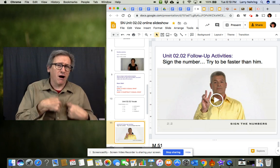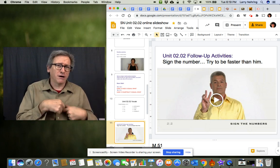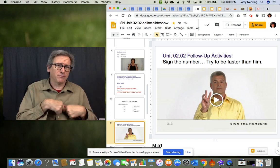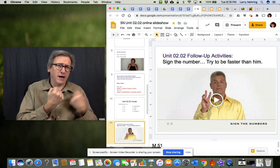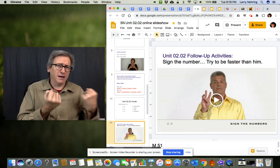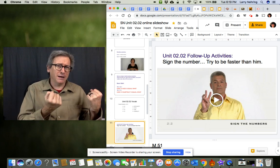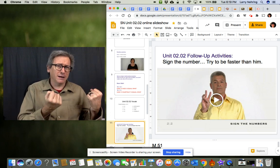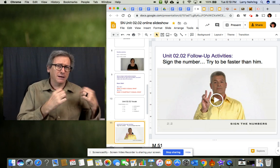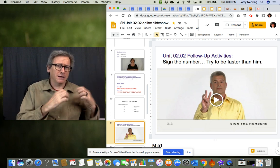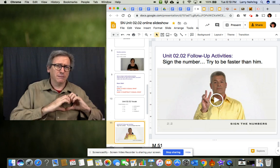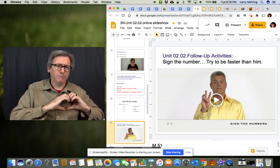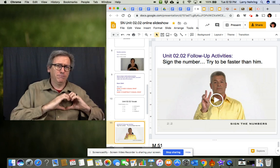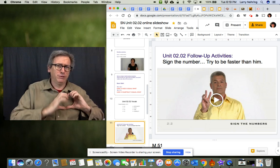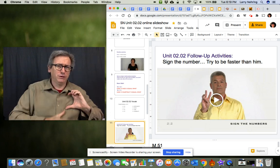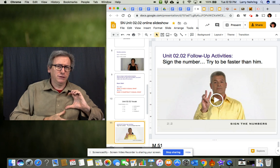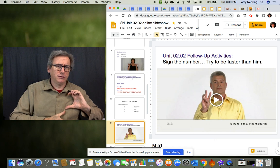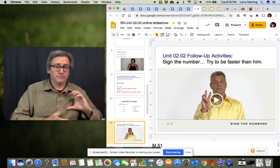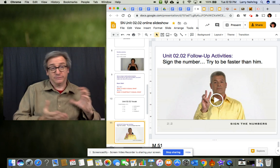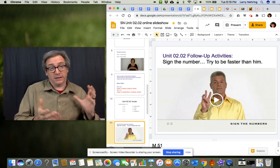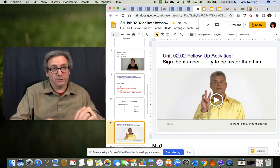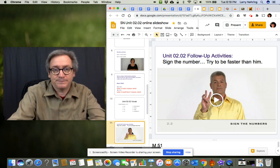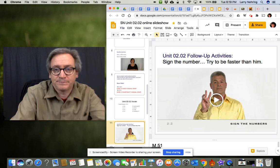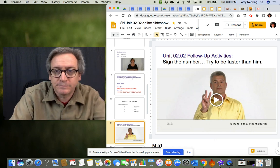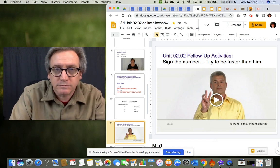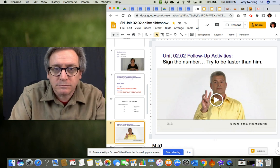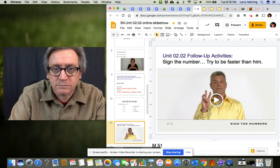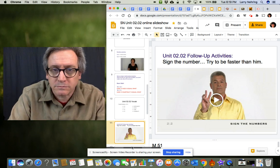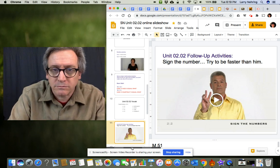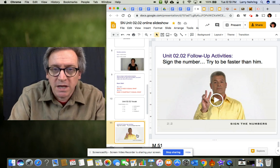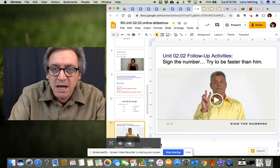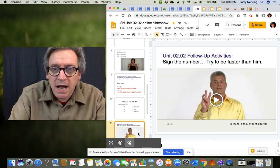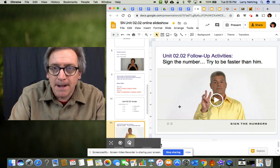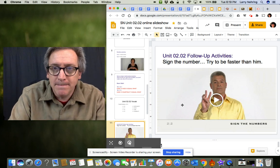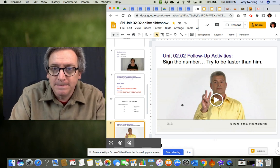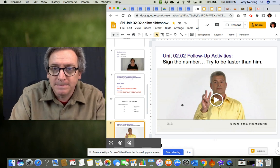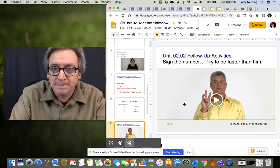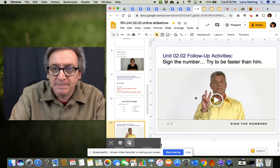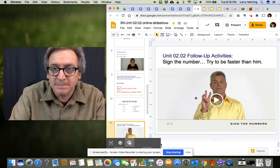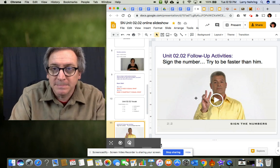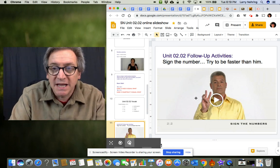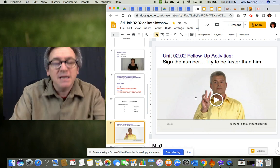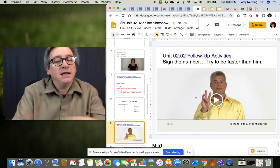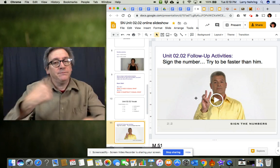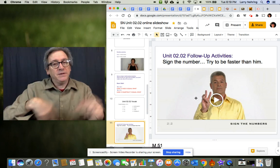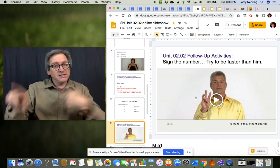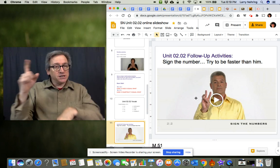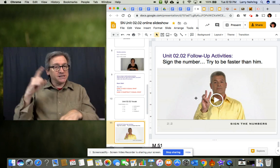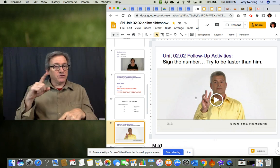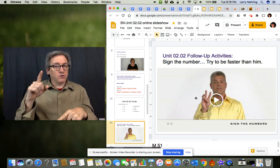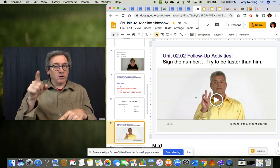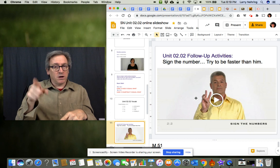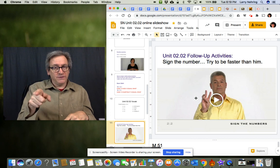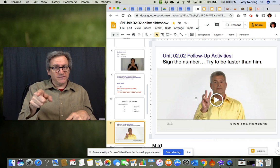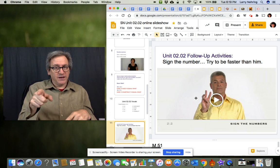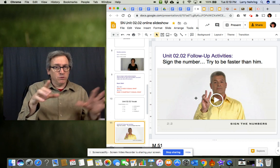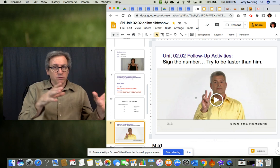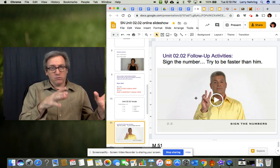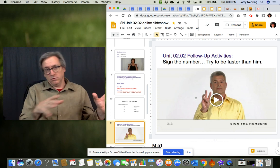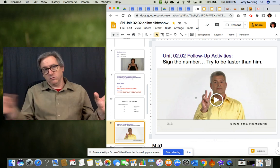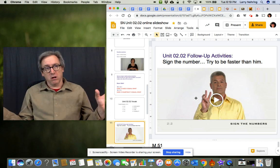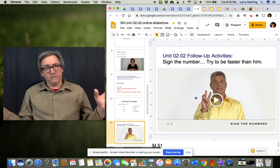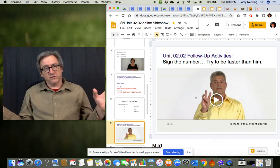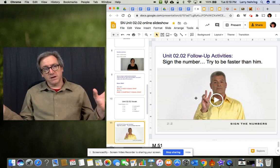first heartbreak. I don't know. He's going to sign through in this